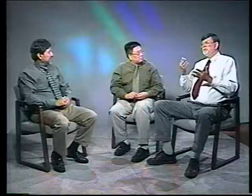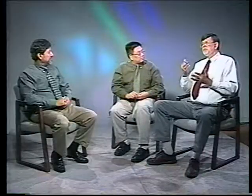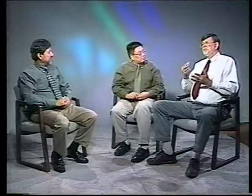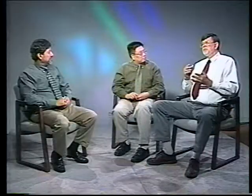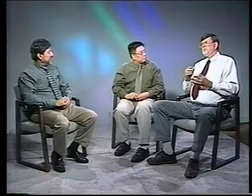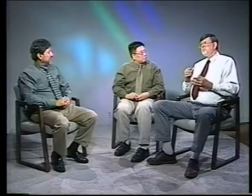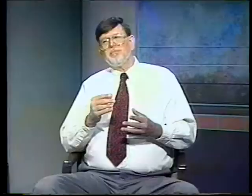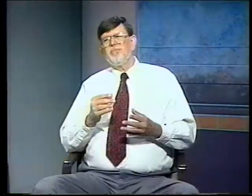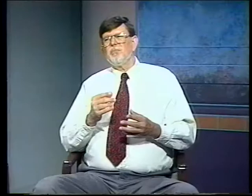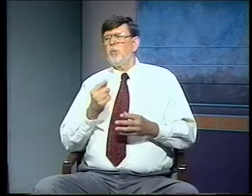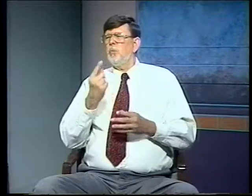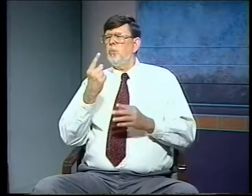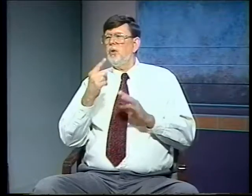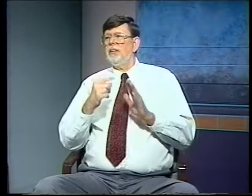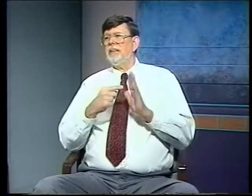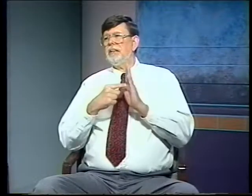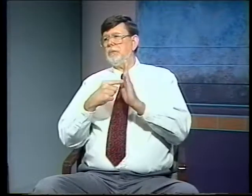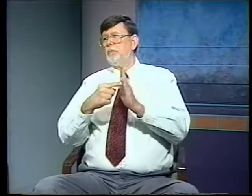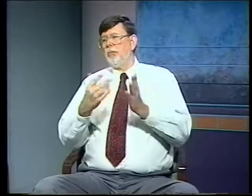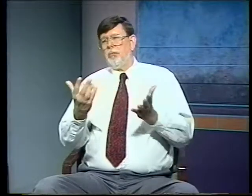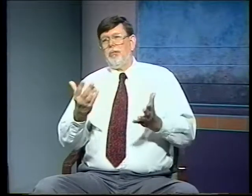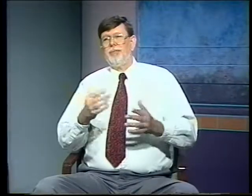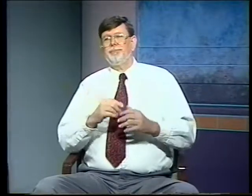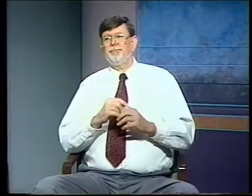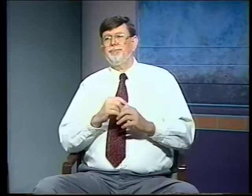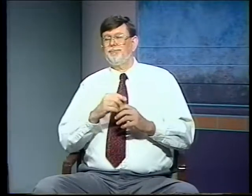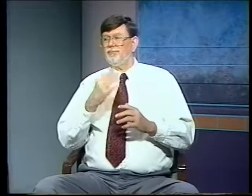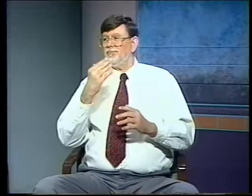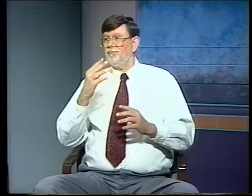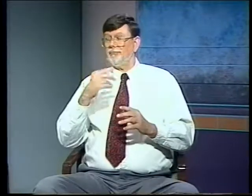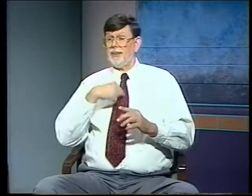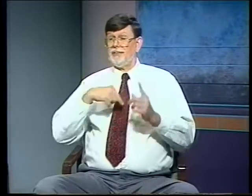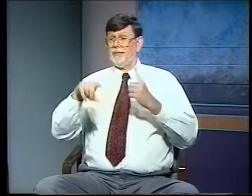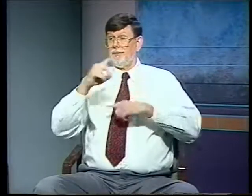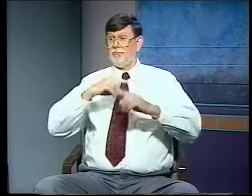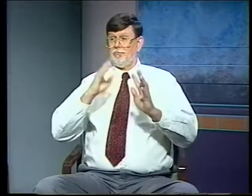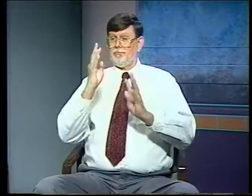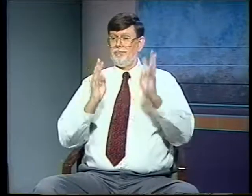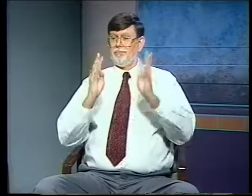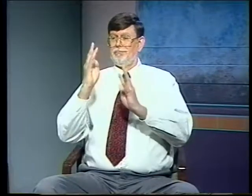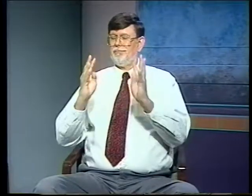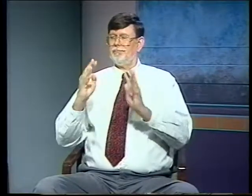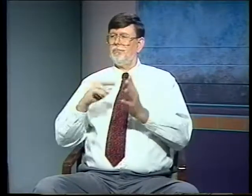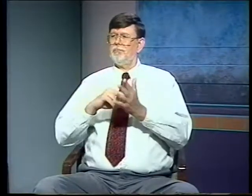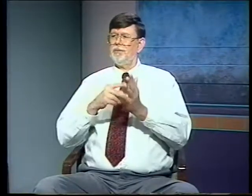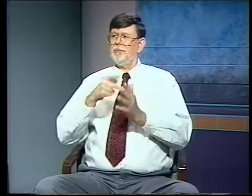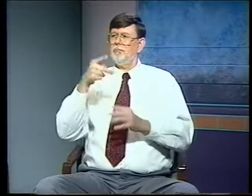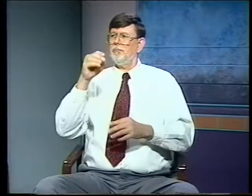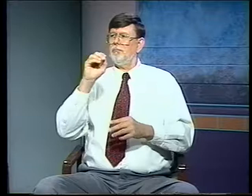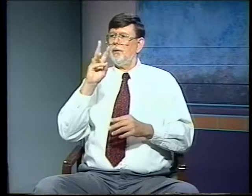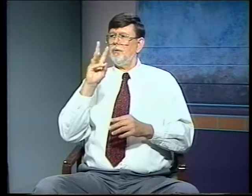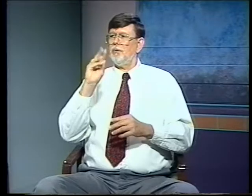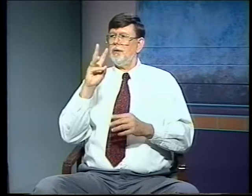have an interpreter of that culture than of an Anglo culture. Well, I can think of one example. For example, I just use this